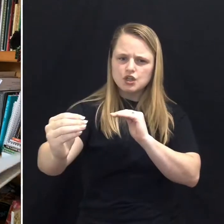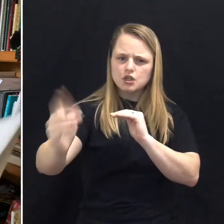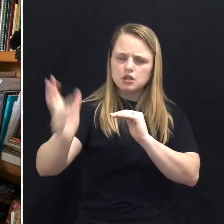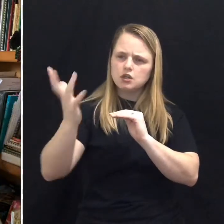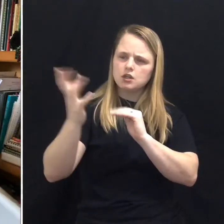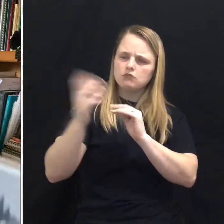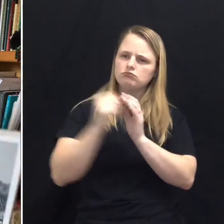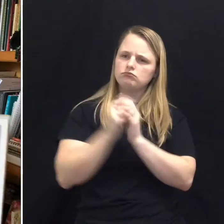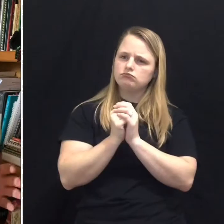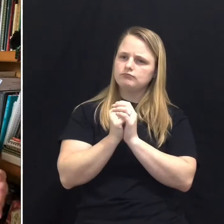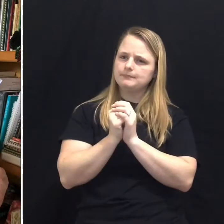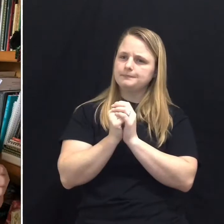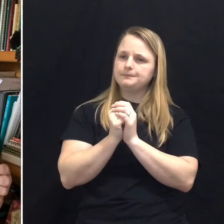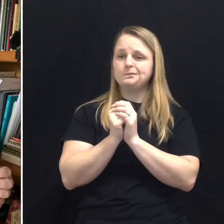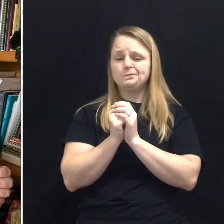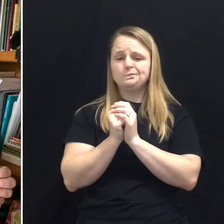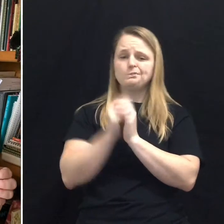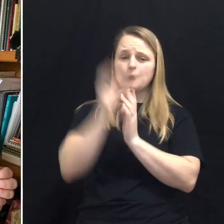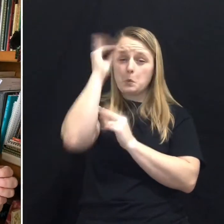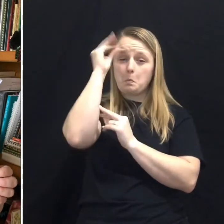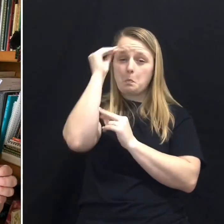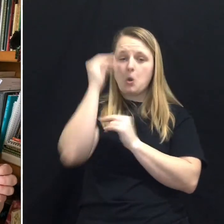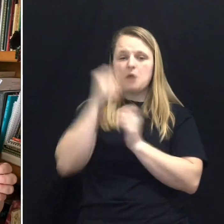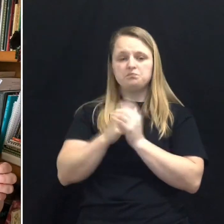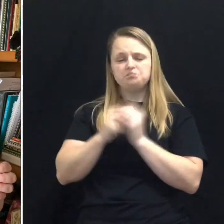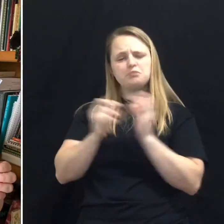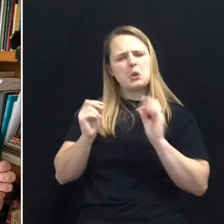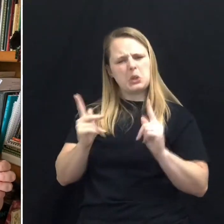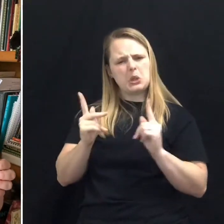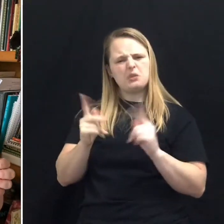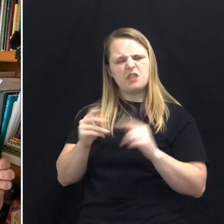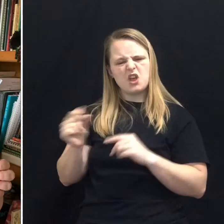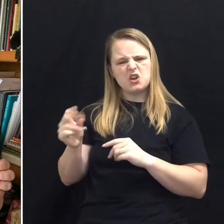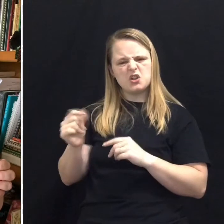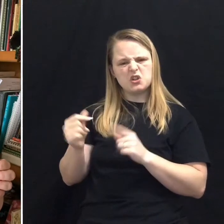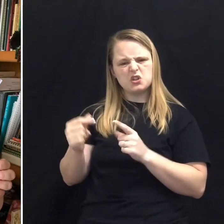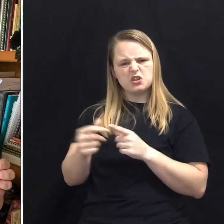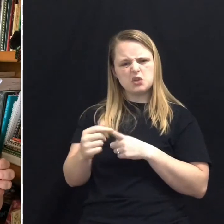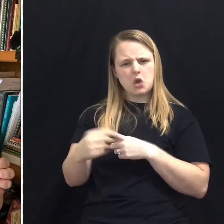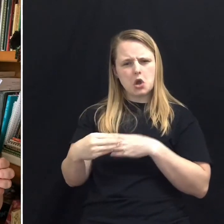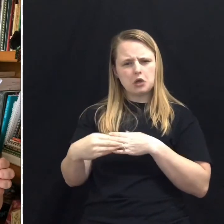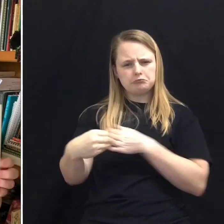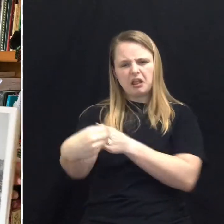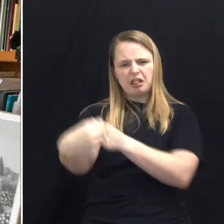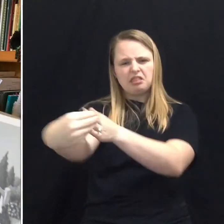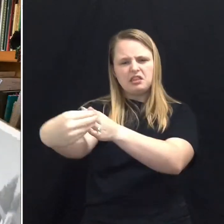Alan decided to let Fritz lead the way across.